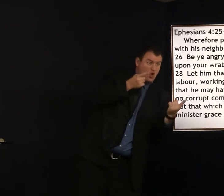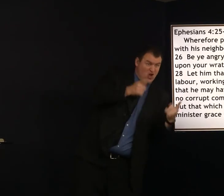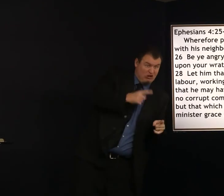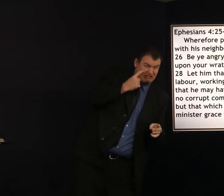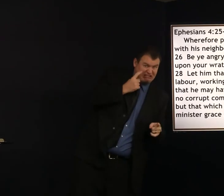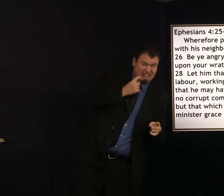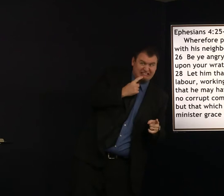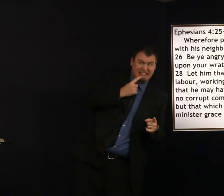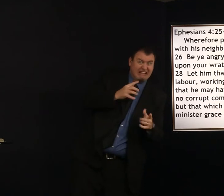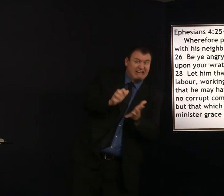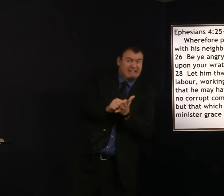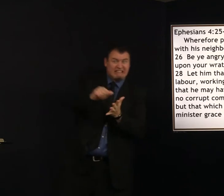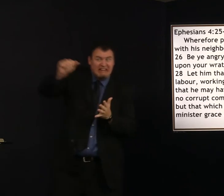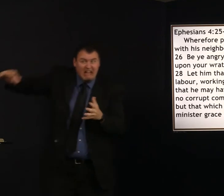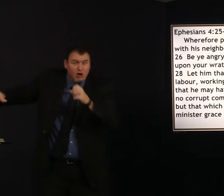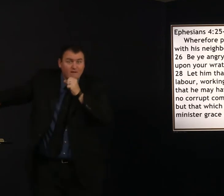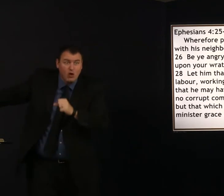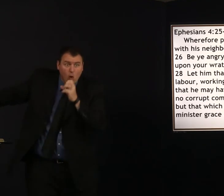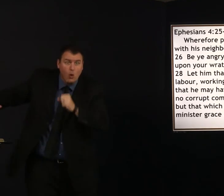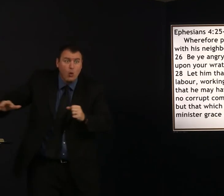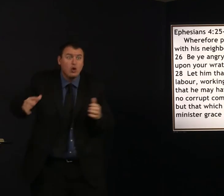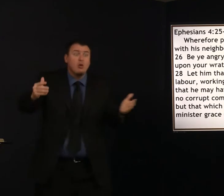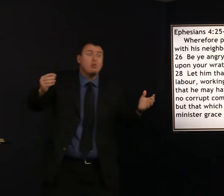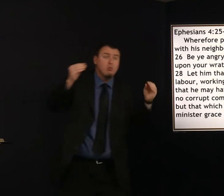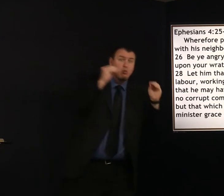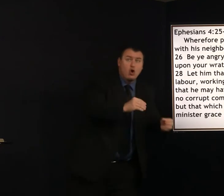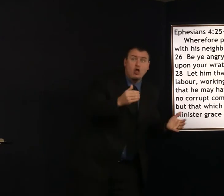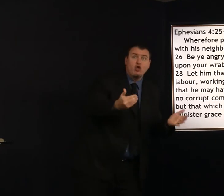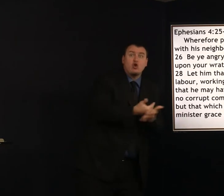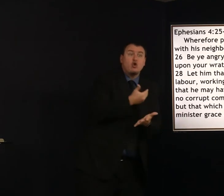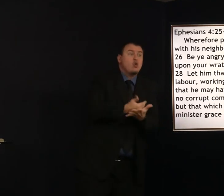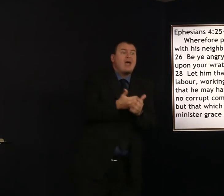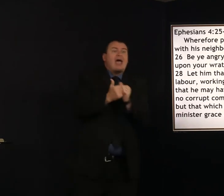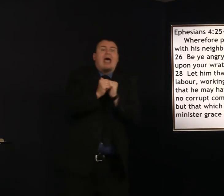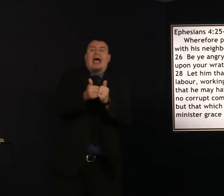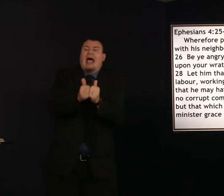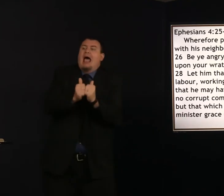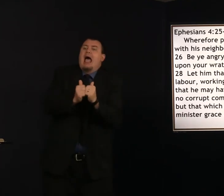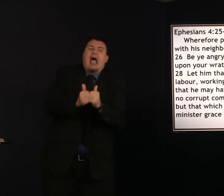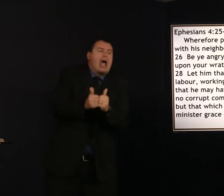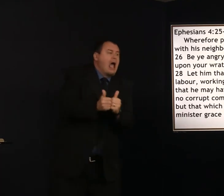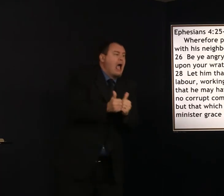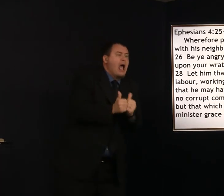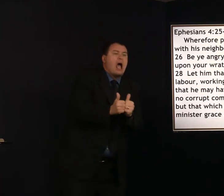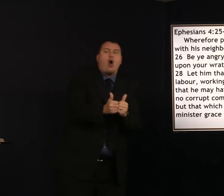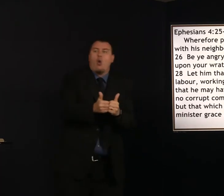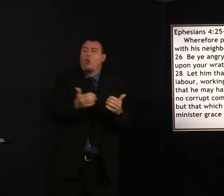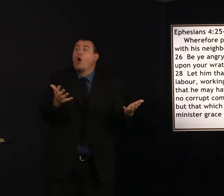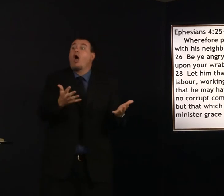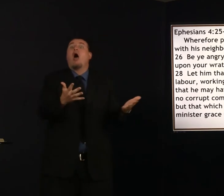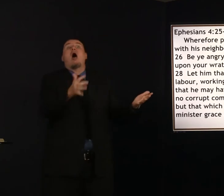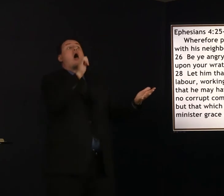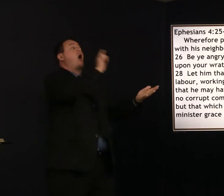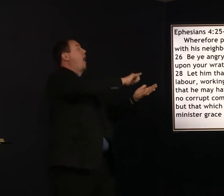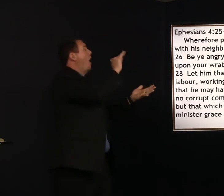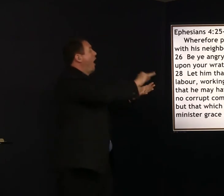because what we just said, taking off the old and putting on the new, and how do we do that?